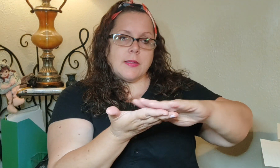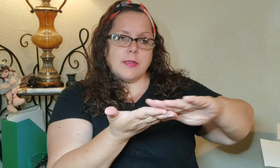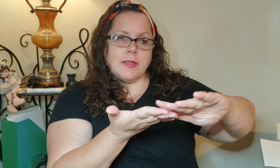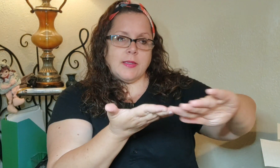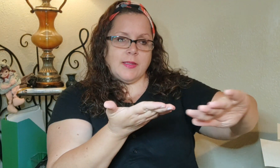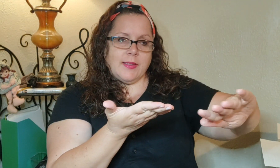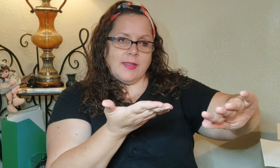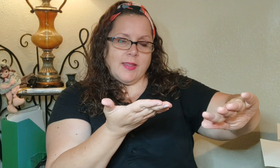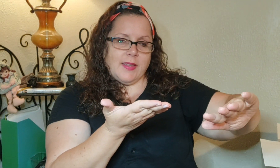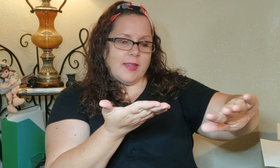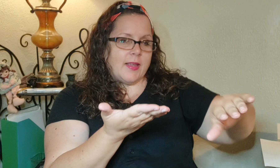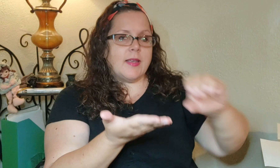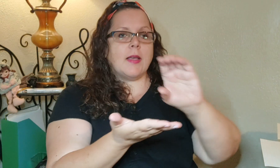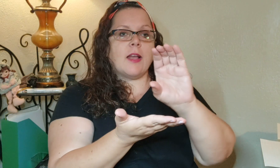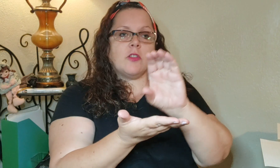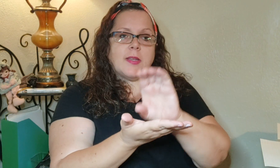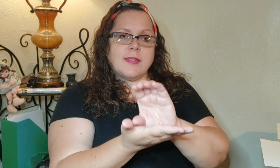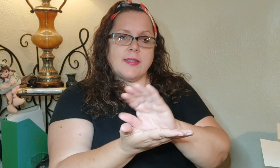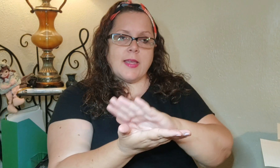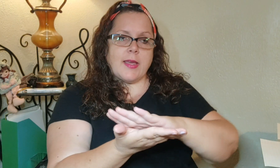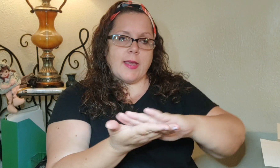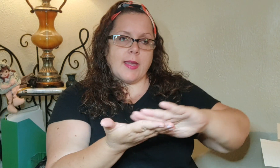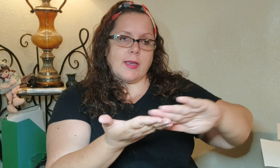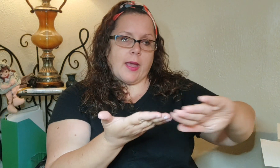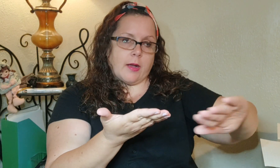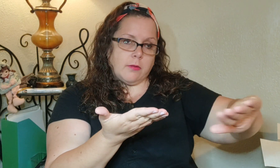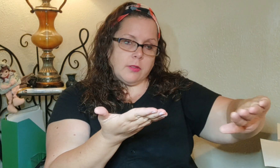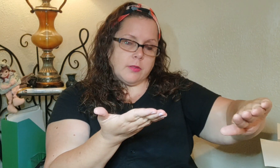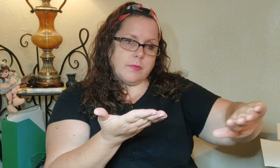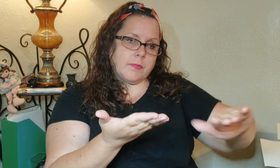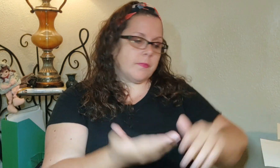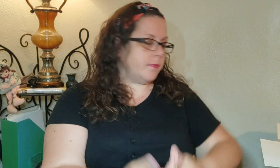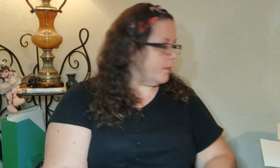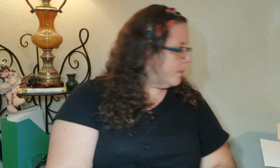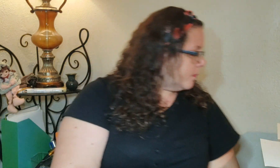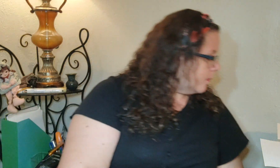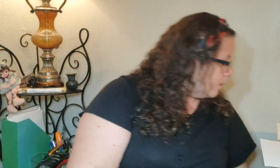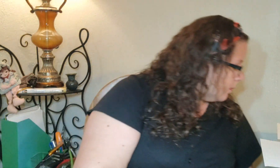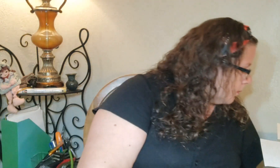Cleanse. Actually, it's C and out.